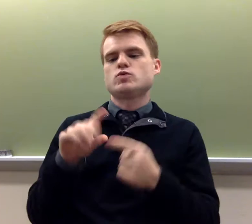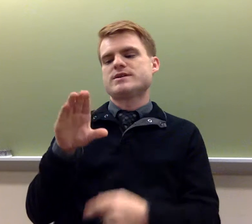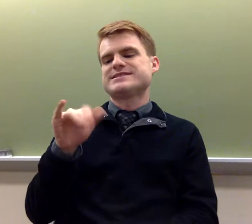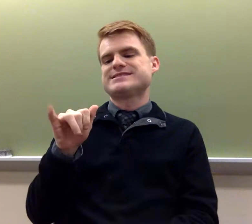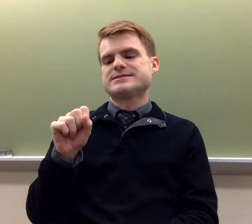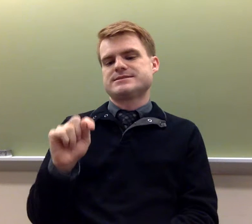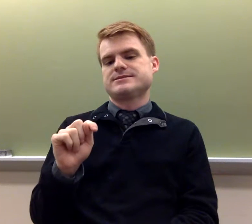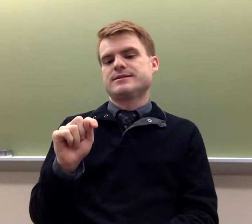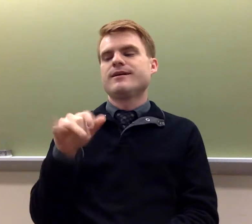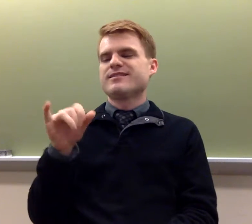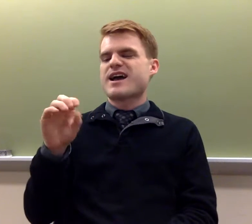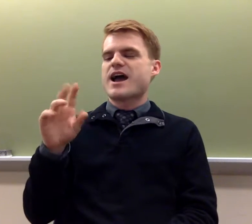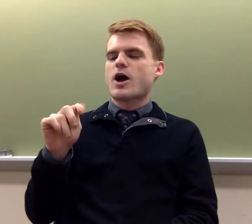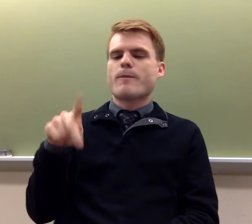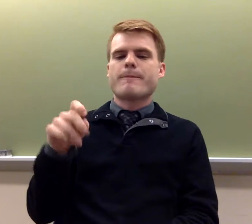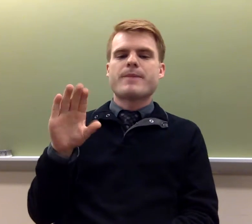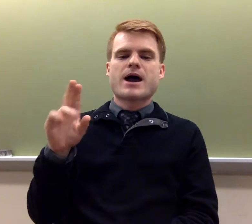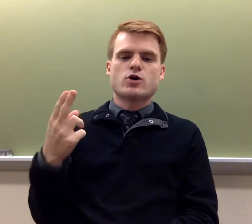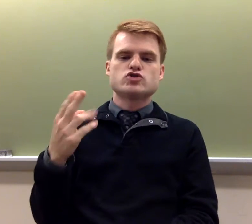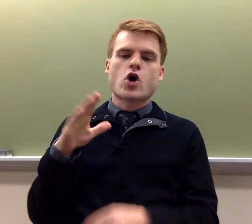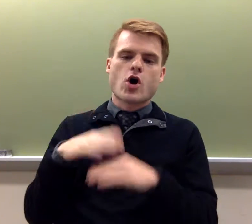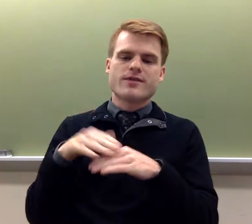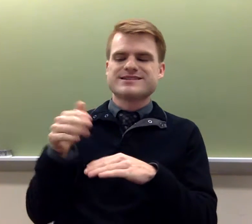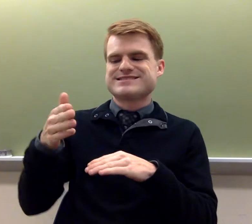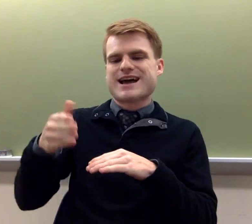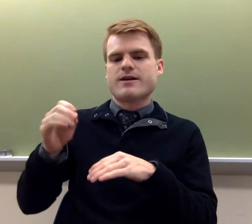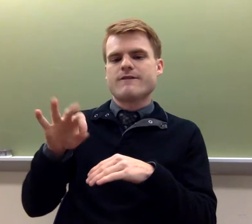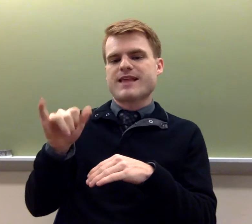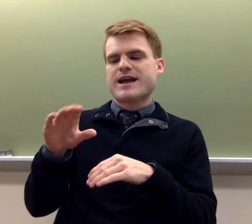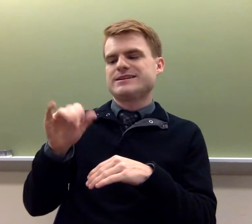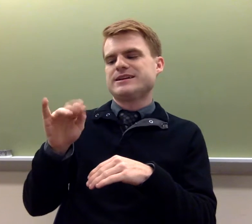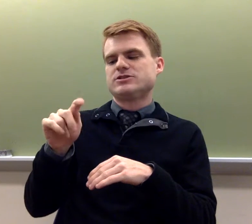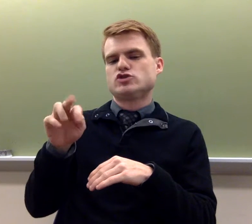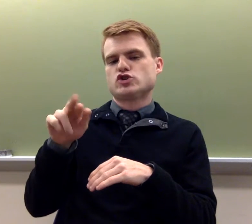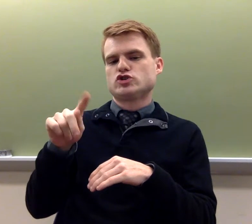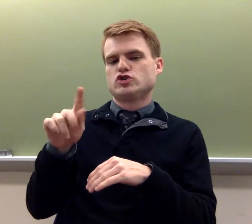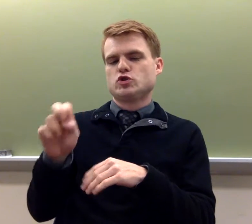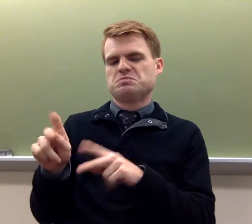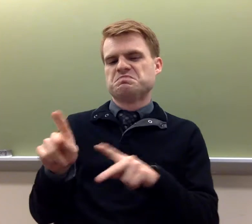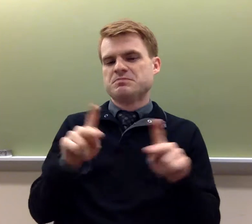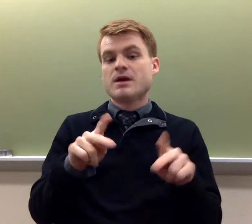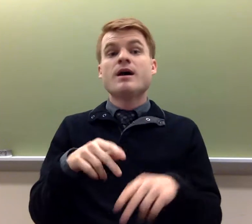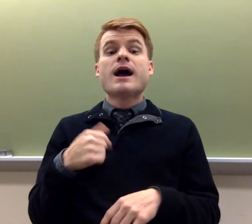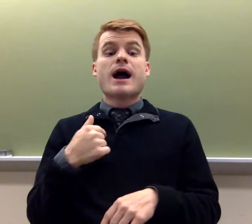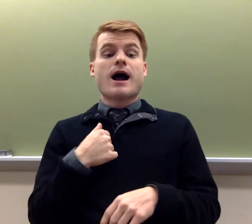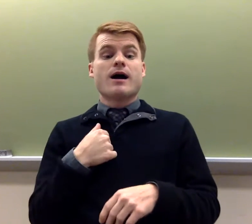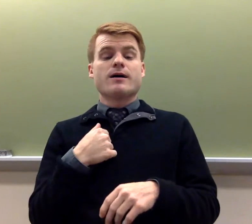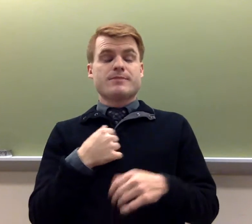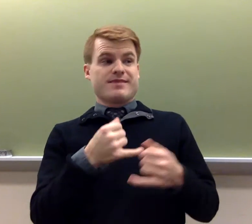outpouch on the side of the inner tube. I keep going along. This lasts for, say, a